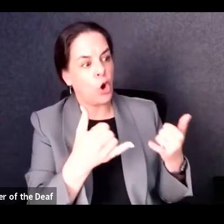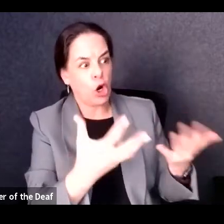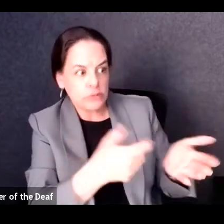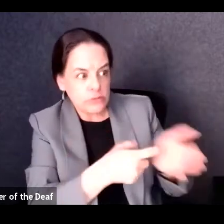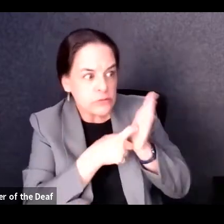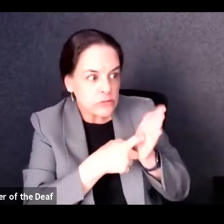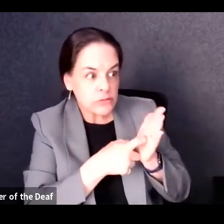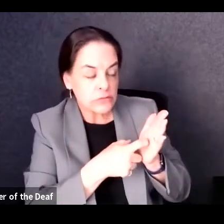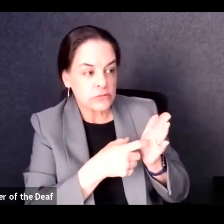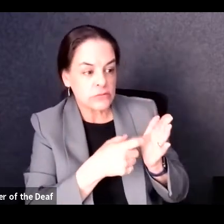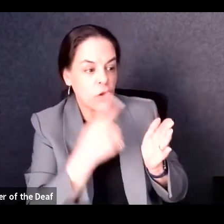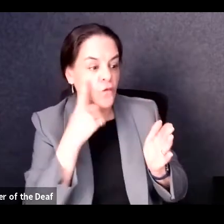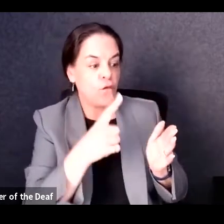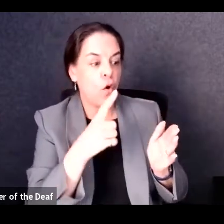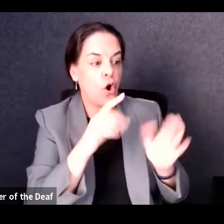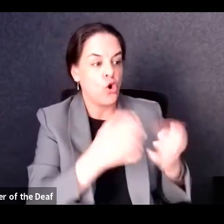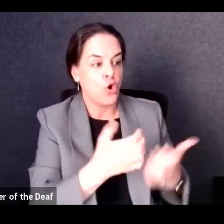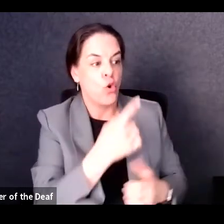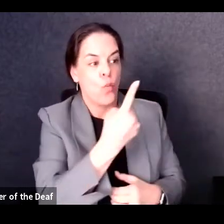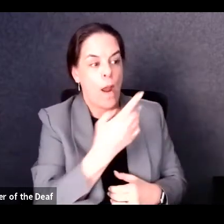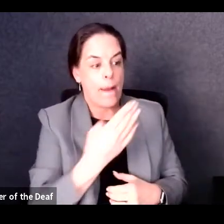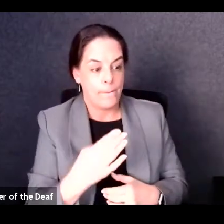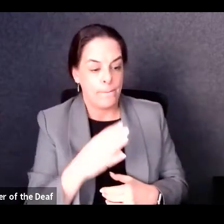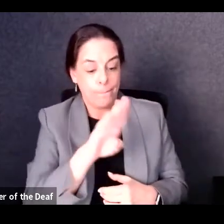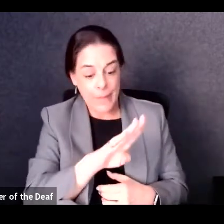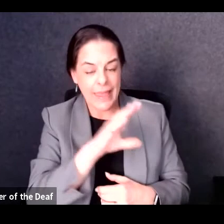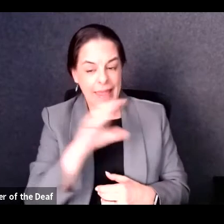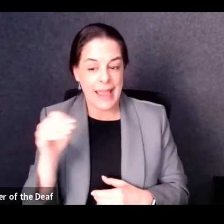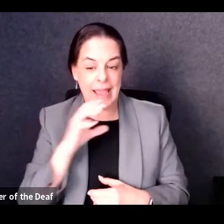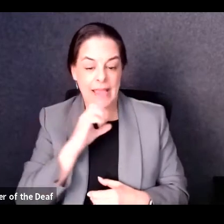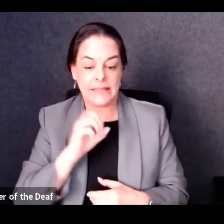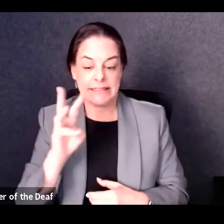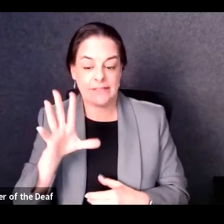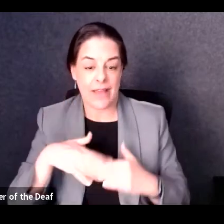and 65 and up? Demand continues to be really high.